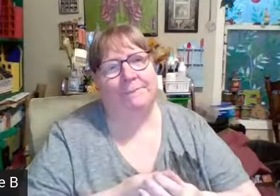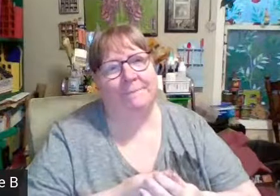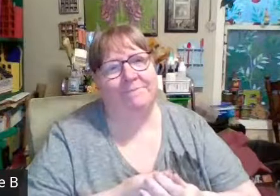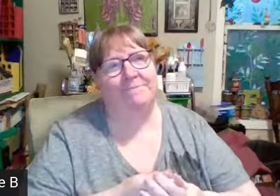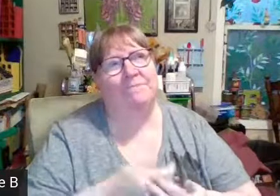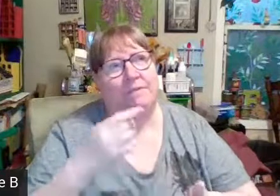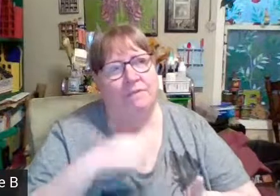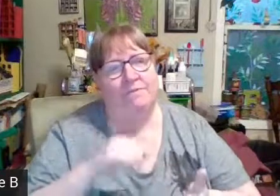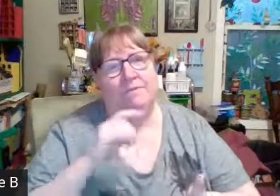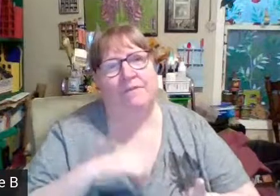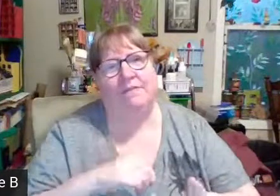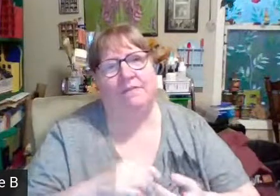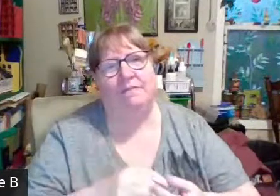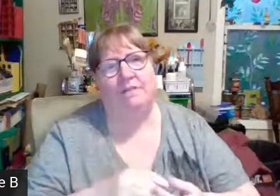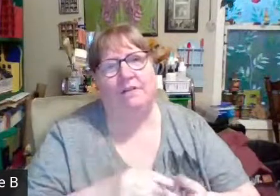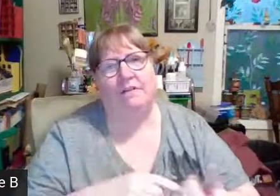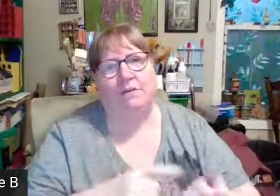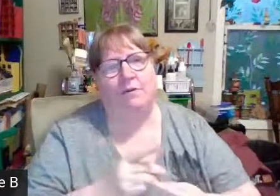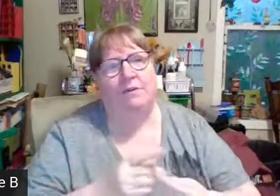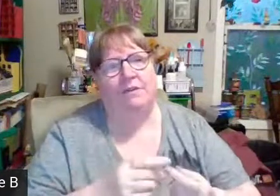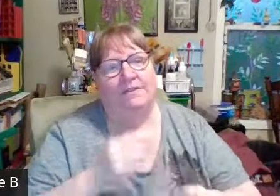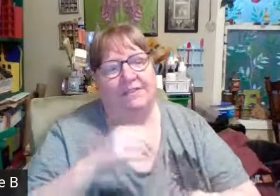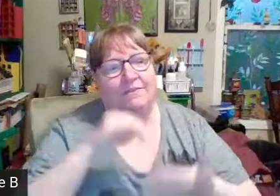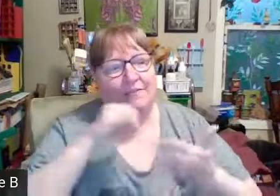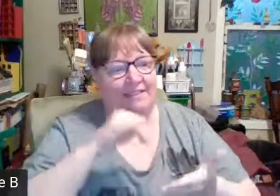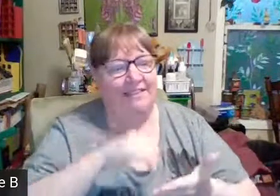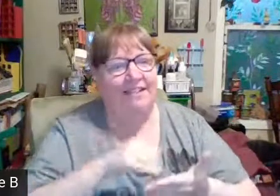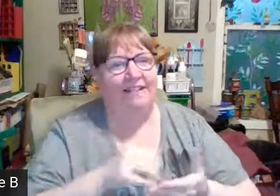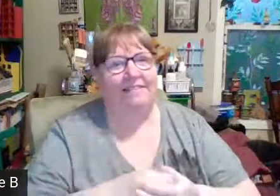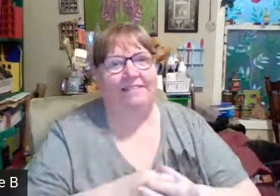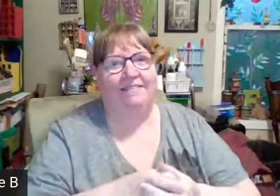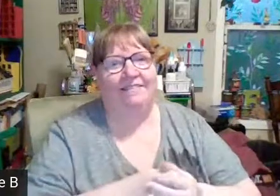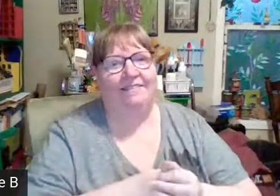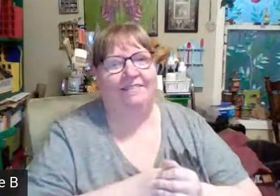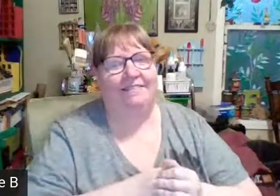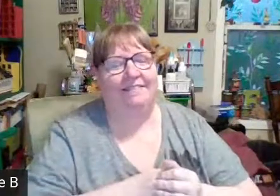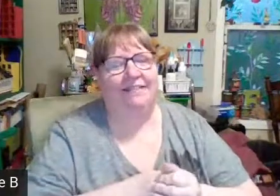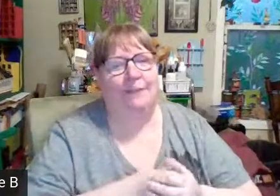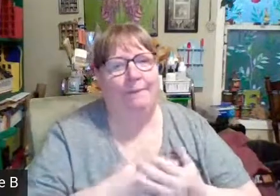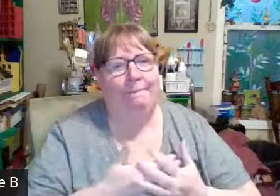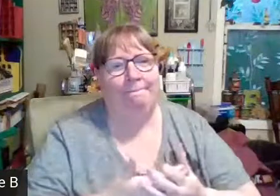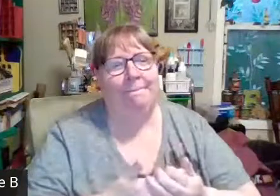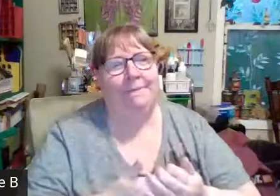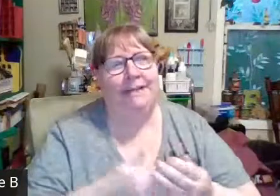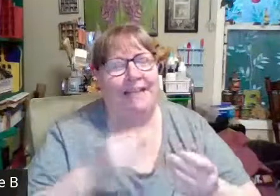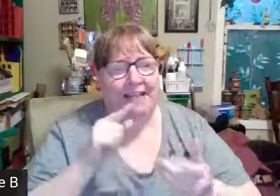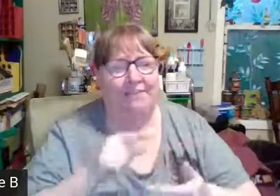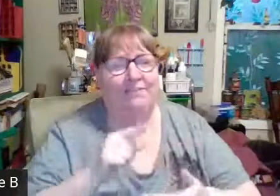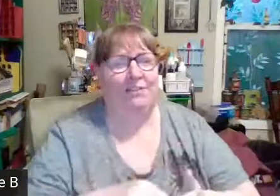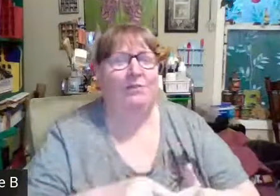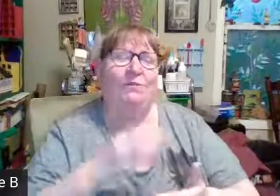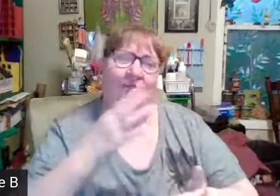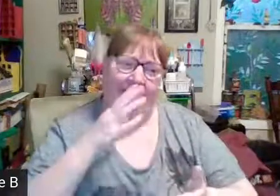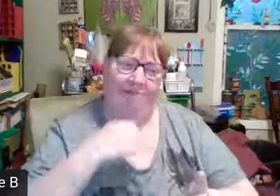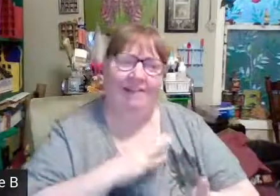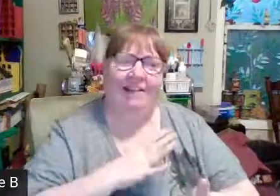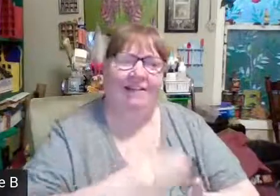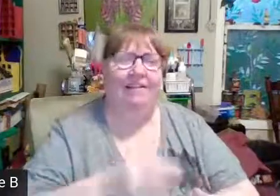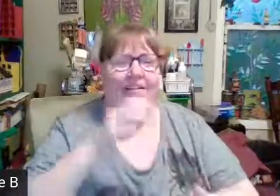random. Otherwise, no other artist will get a flamingo again. So I want to make sure that I don't just grab